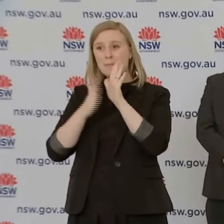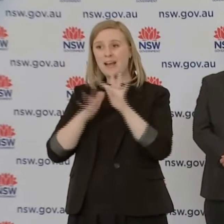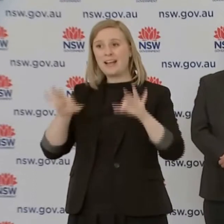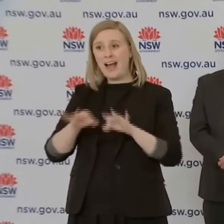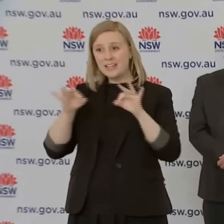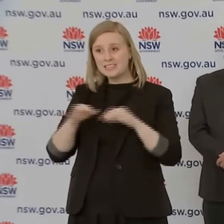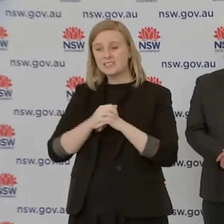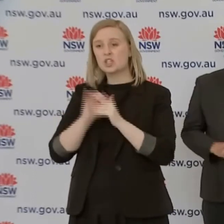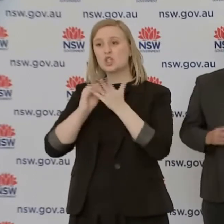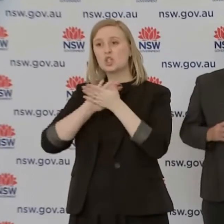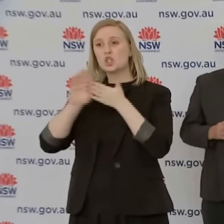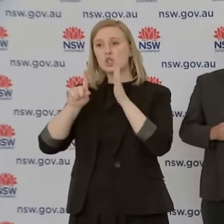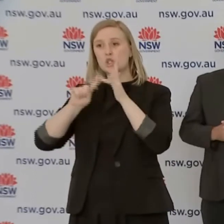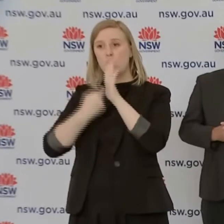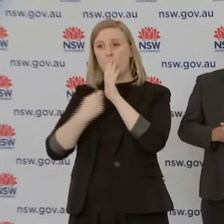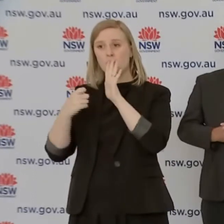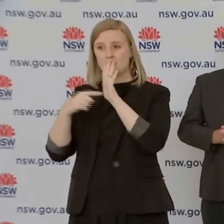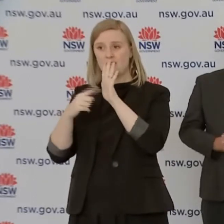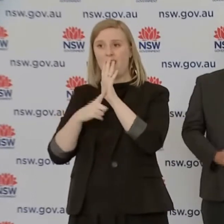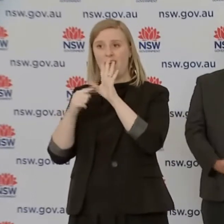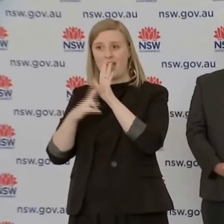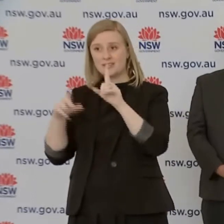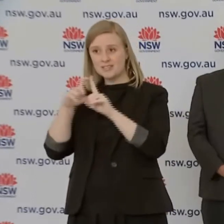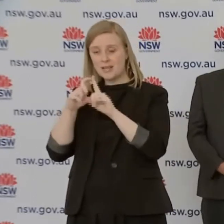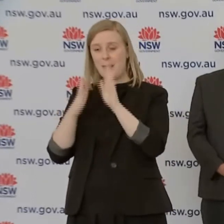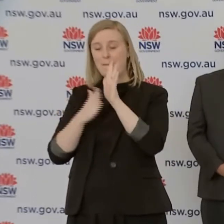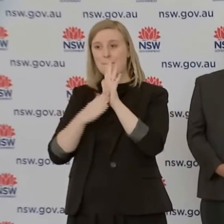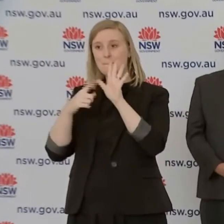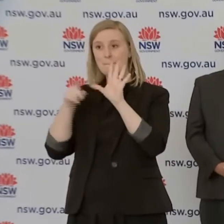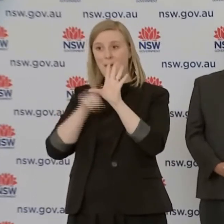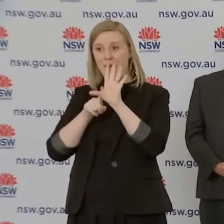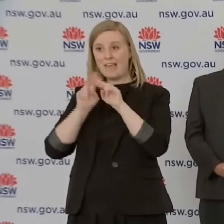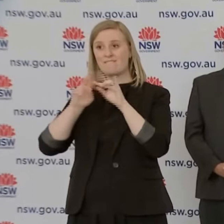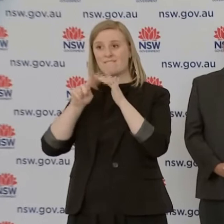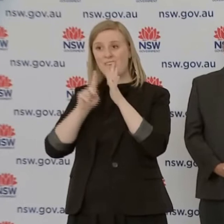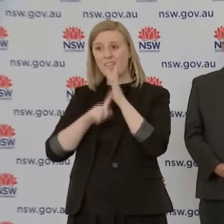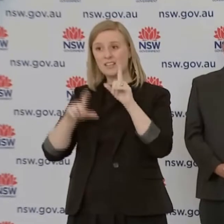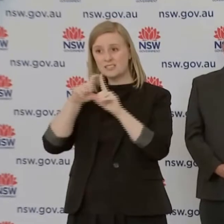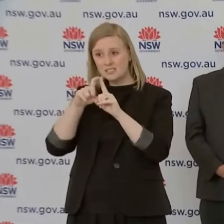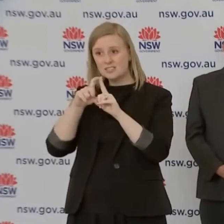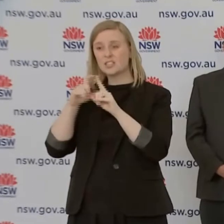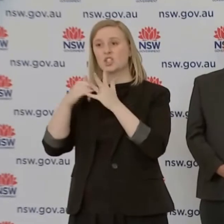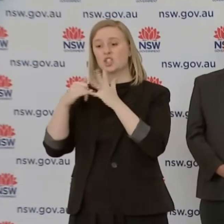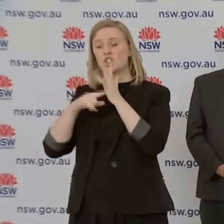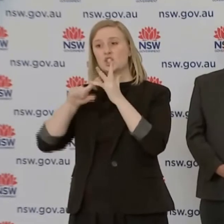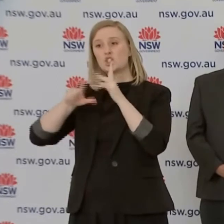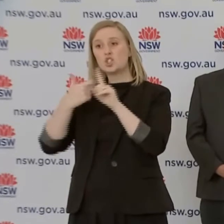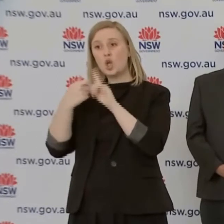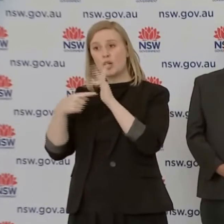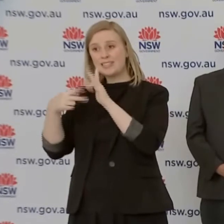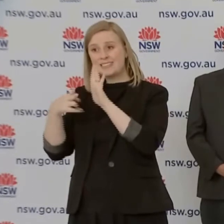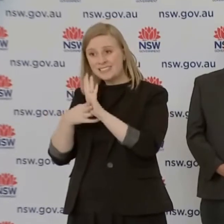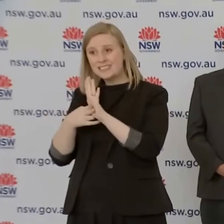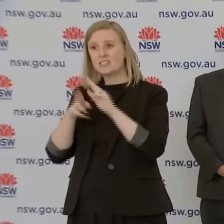Fletcher, Minmi, Cameron Park, Mayfield, Stockton and Fern Bay. It is critical that we can get